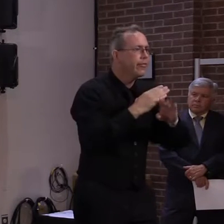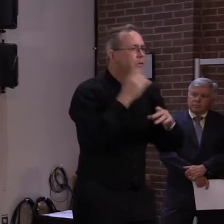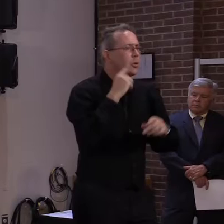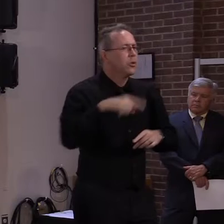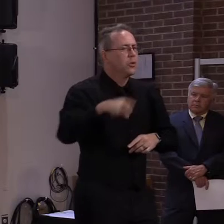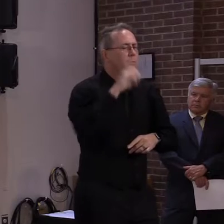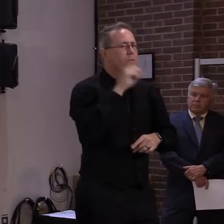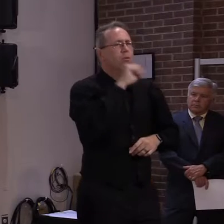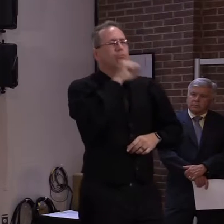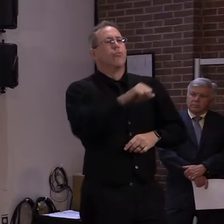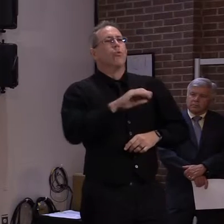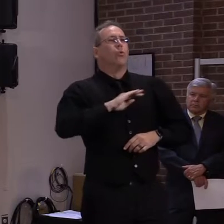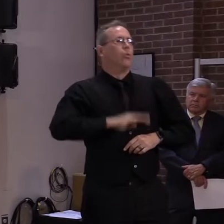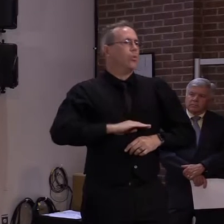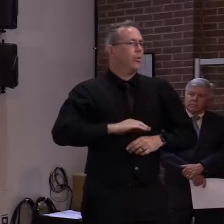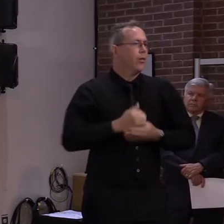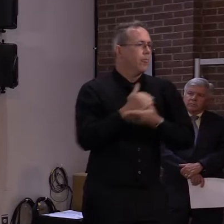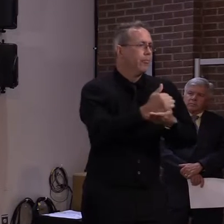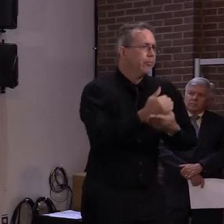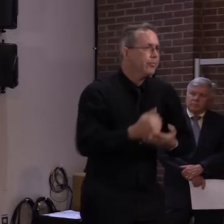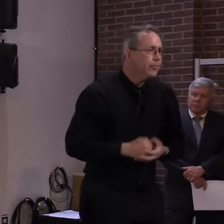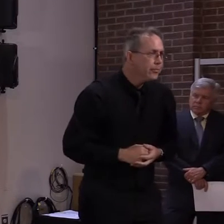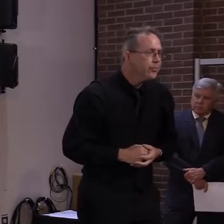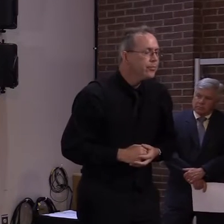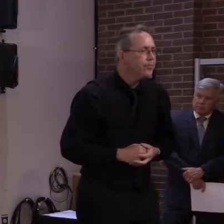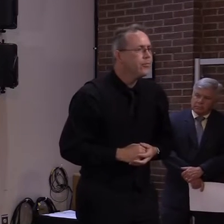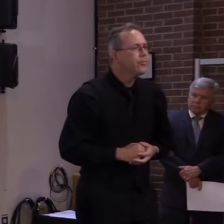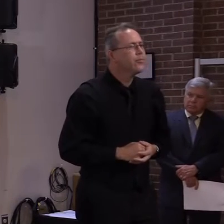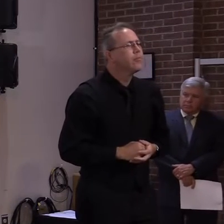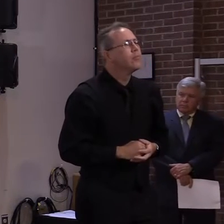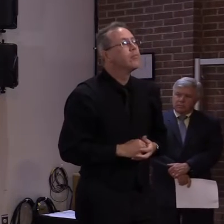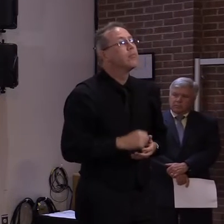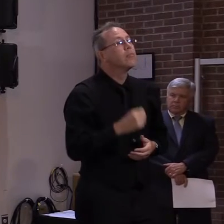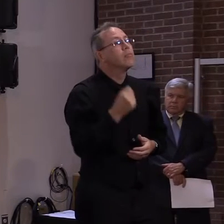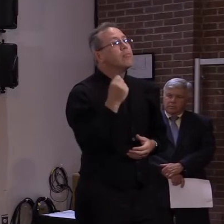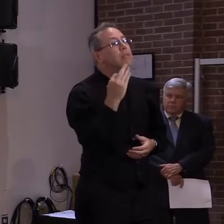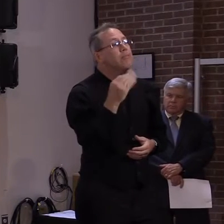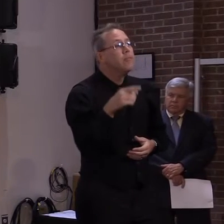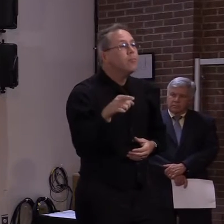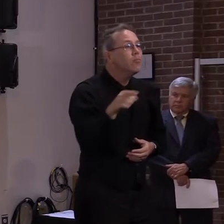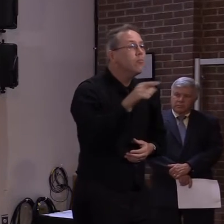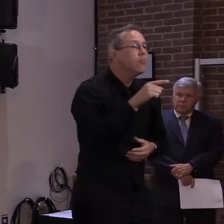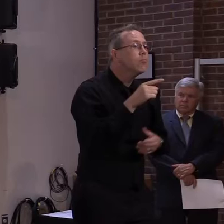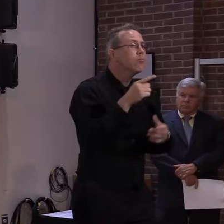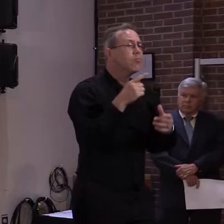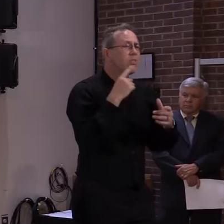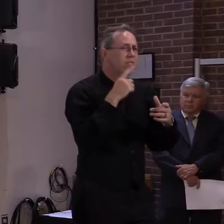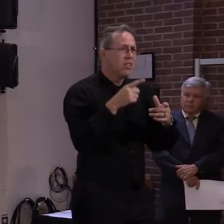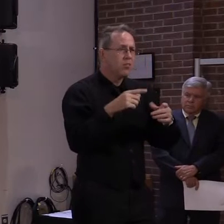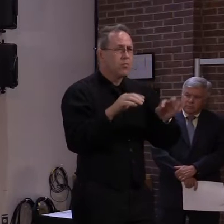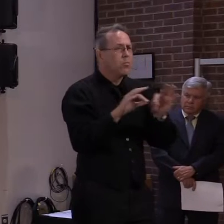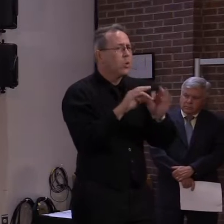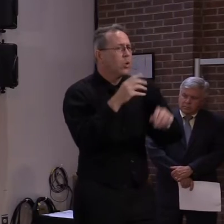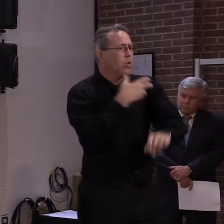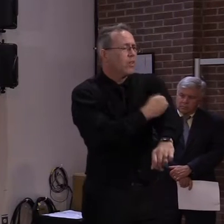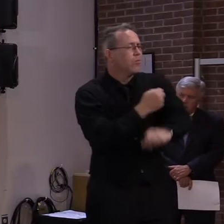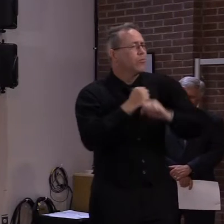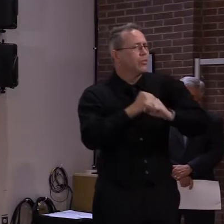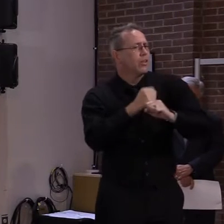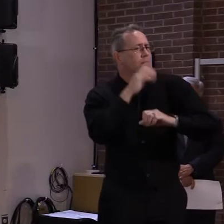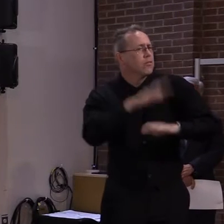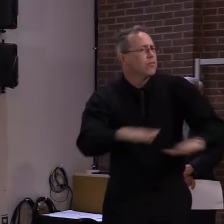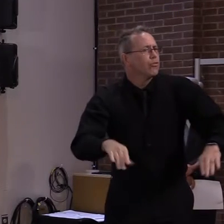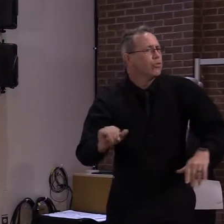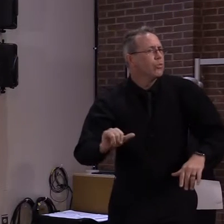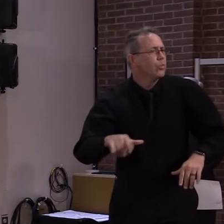best way to make sure your kids stay in school without disruption this year. It's still the best way to make sure